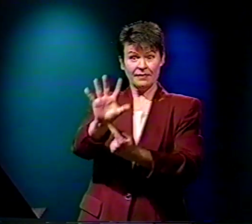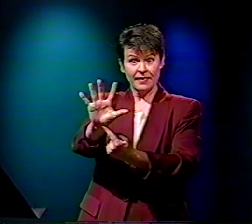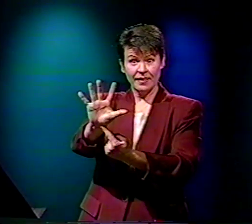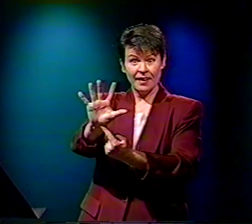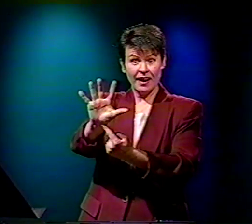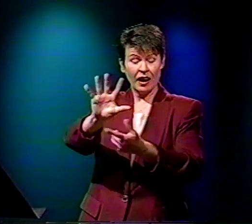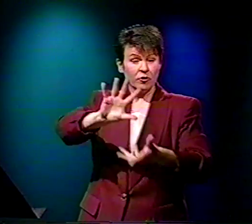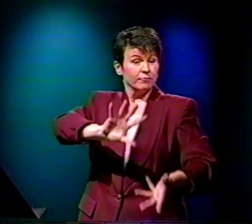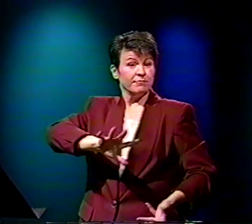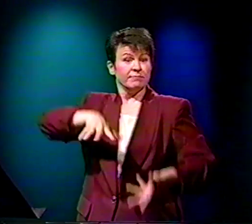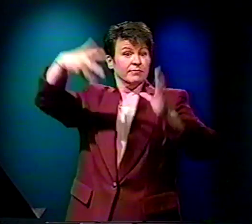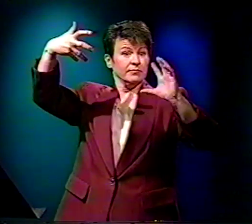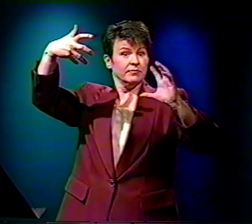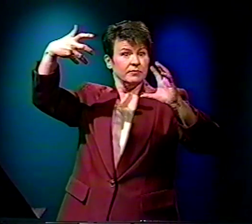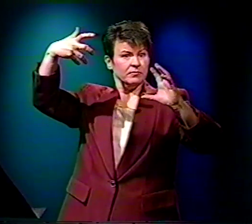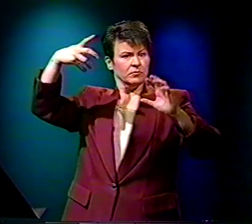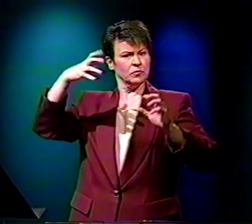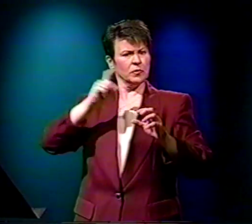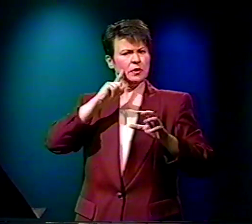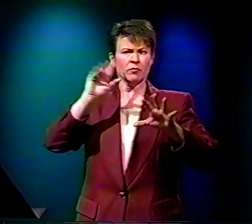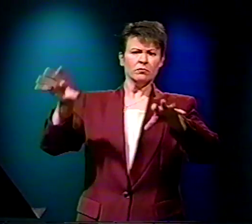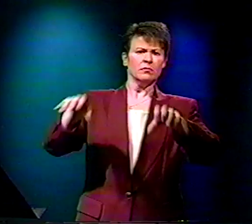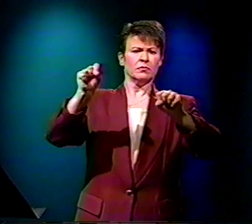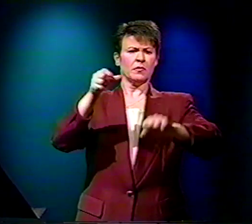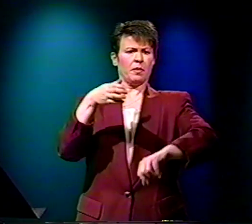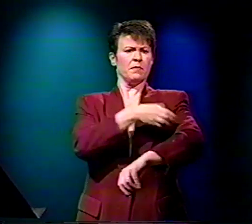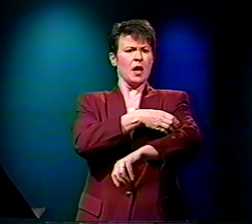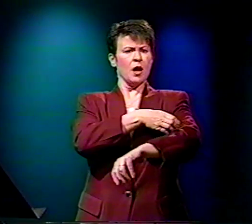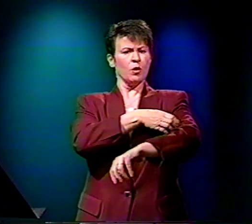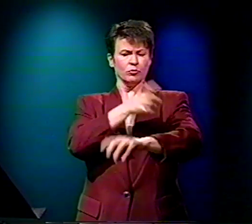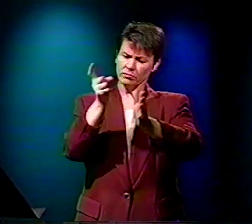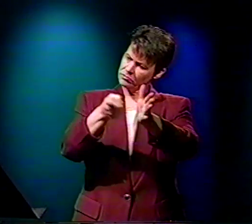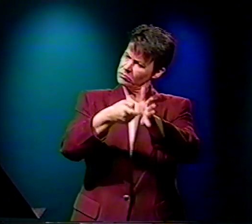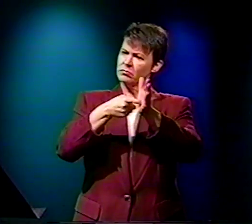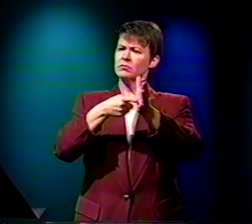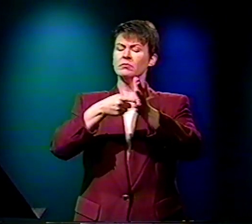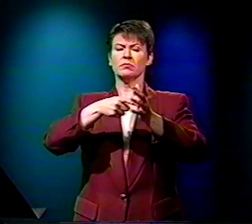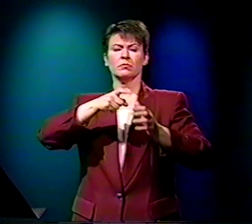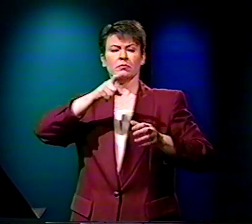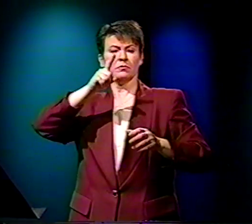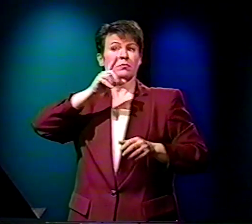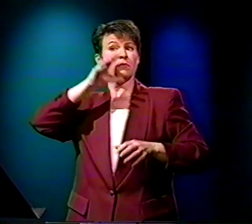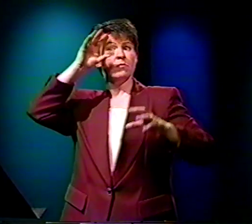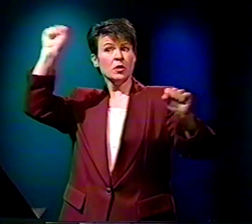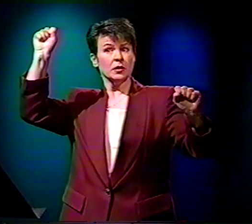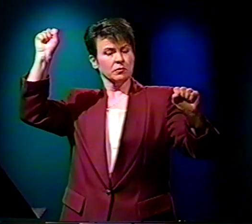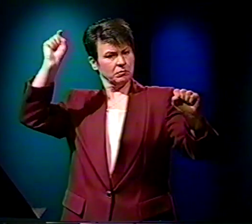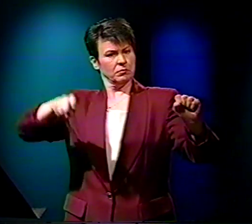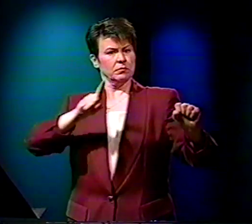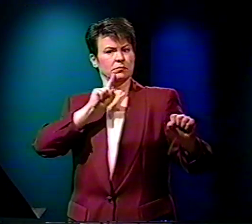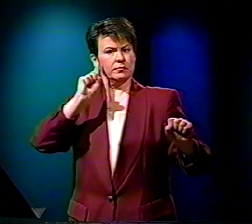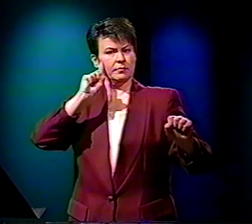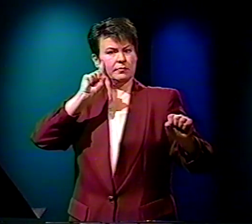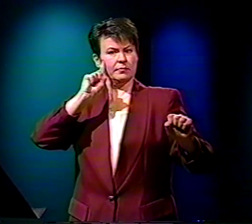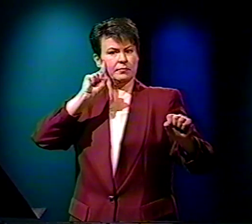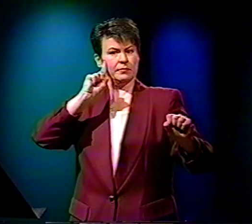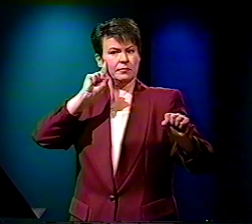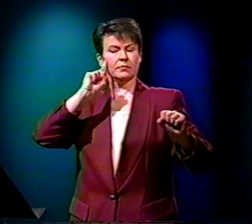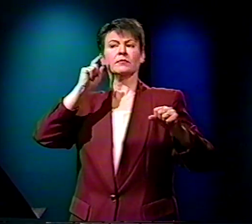movement back in 1985 at Gallaudet University, that was a major event because the deaf people